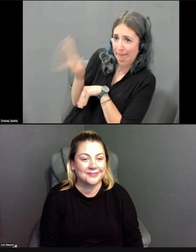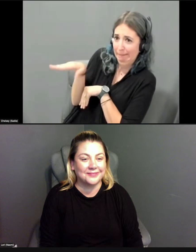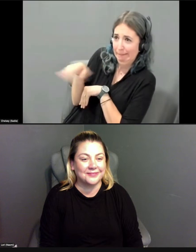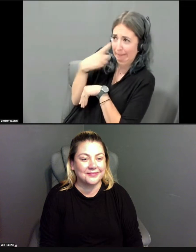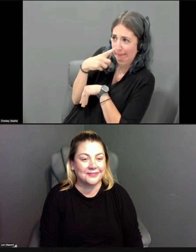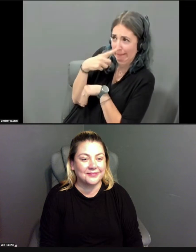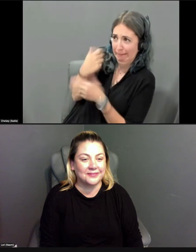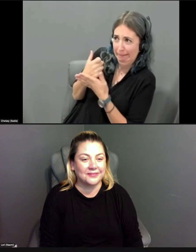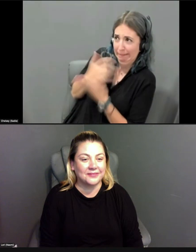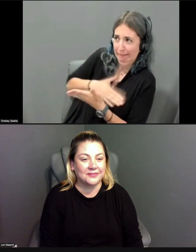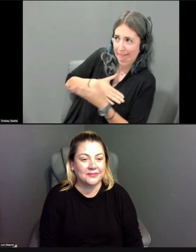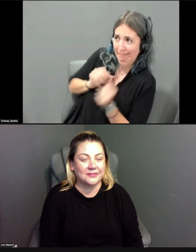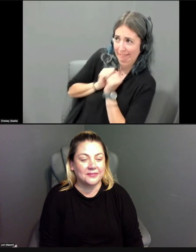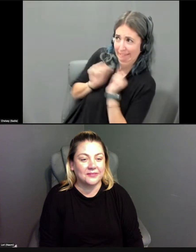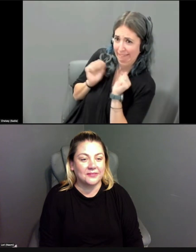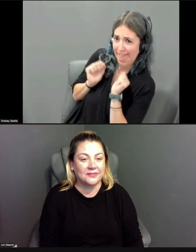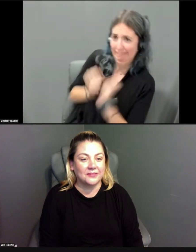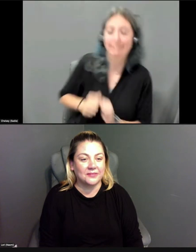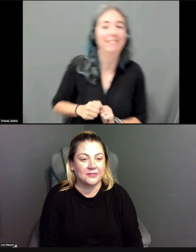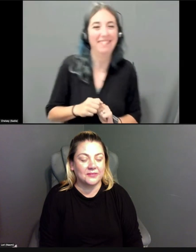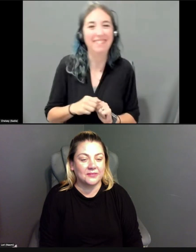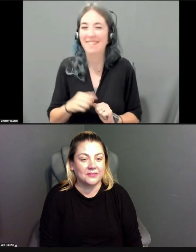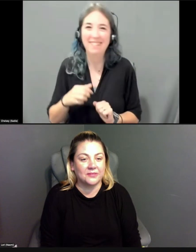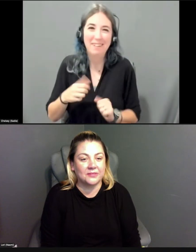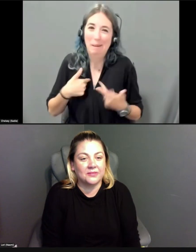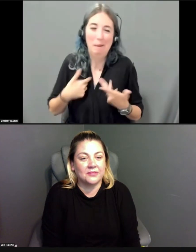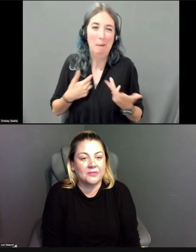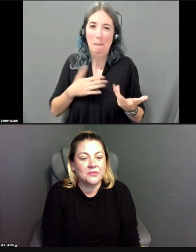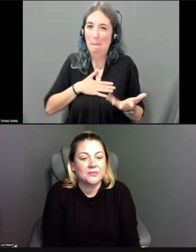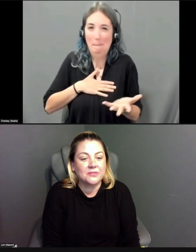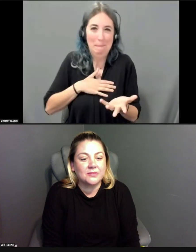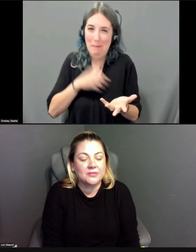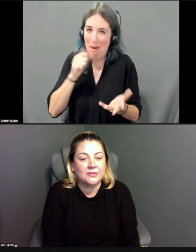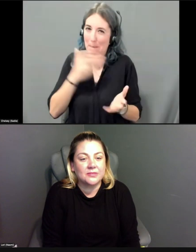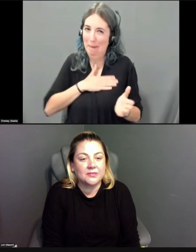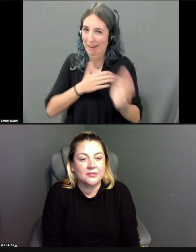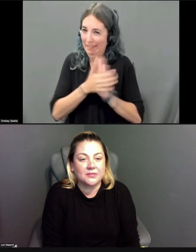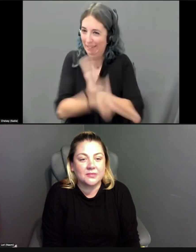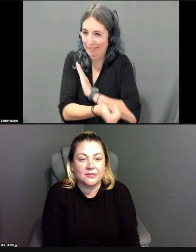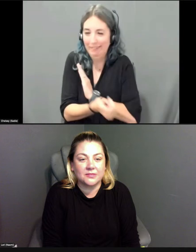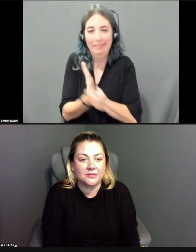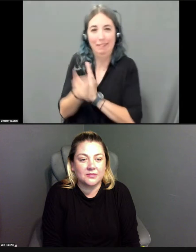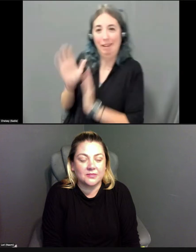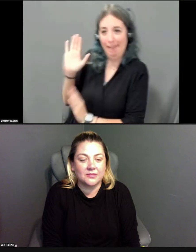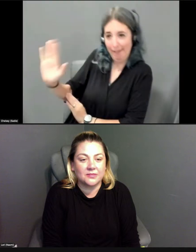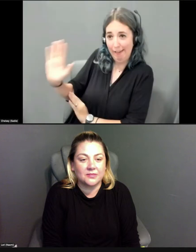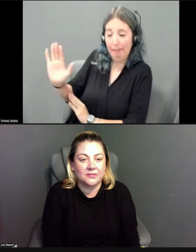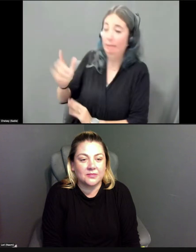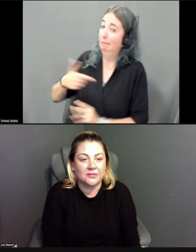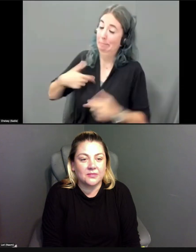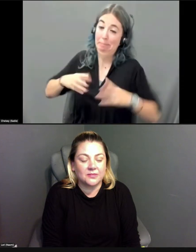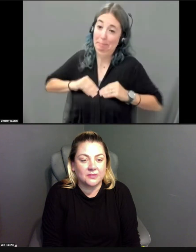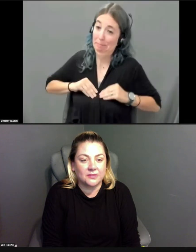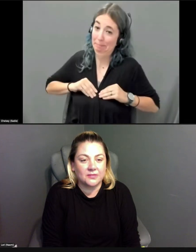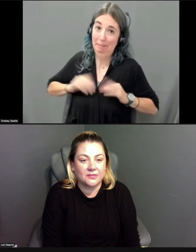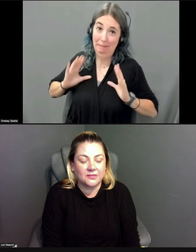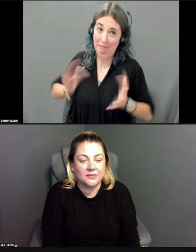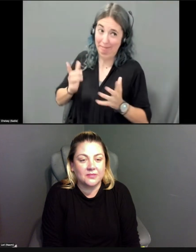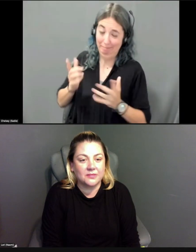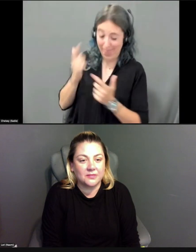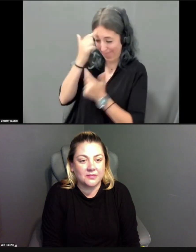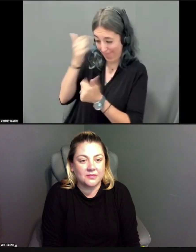my my strength or my area of expertise in this family, and I'm okay with that. But I love